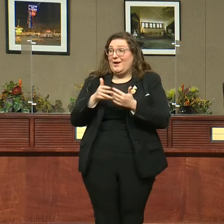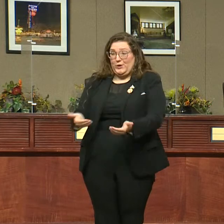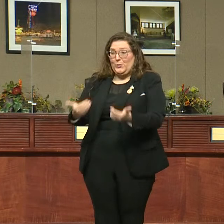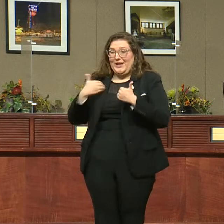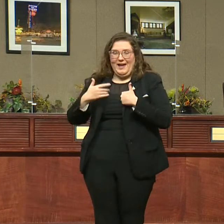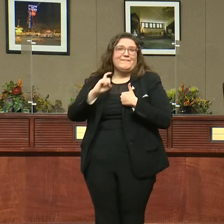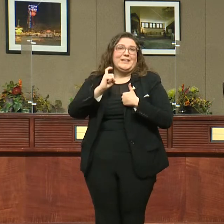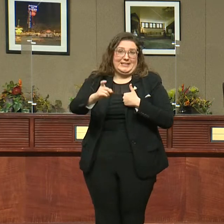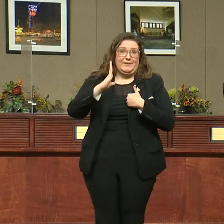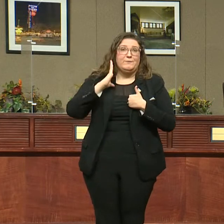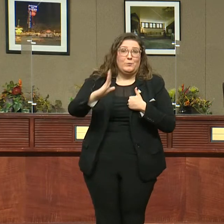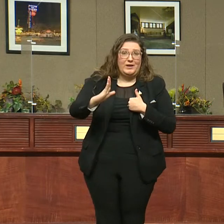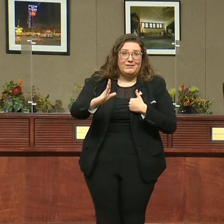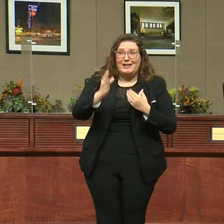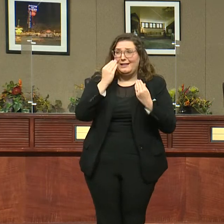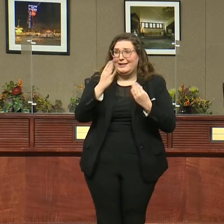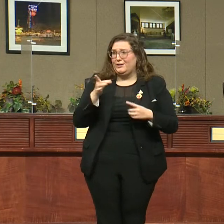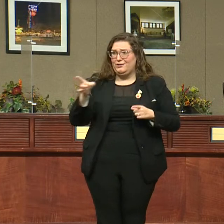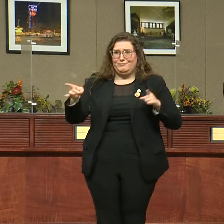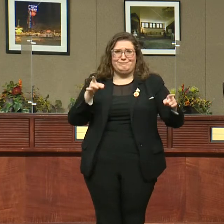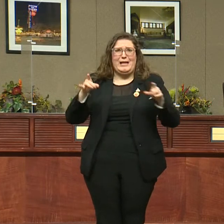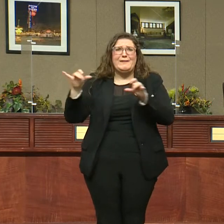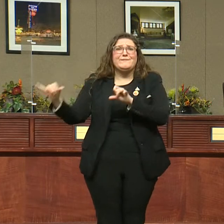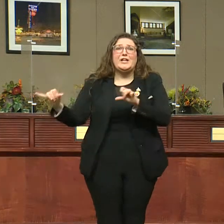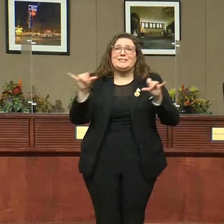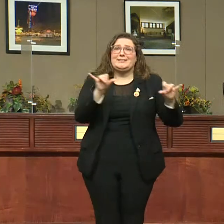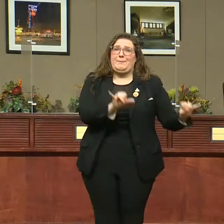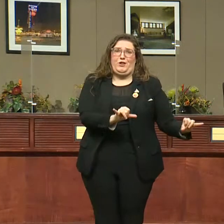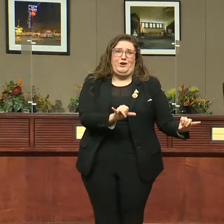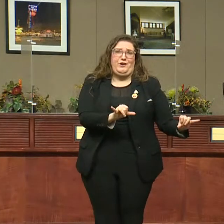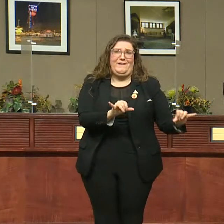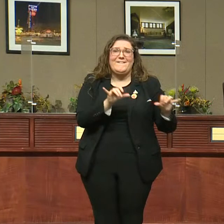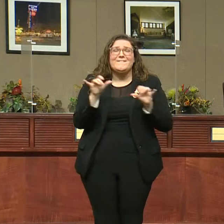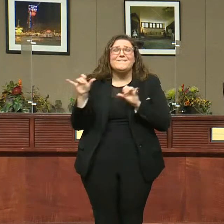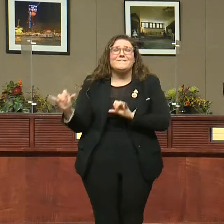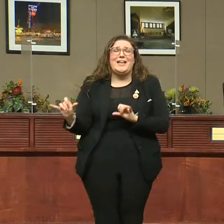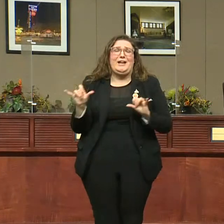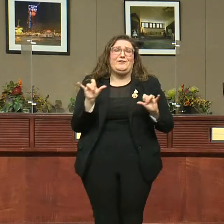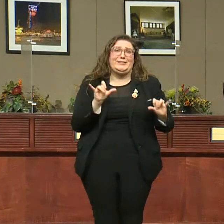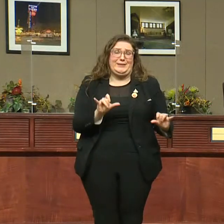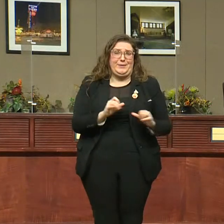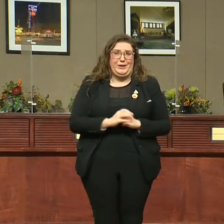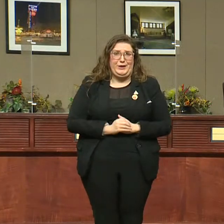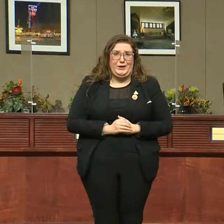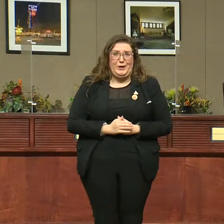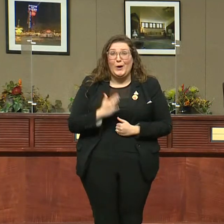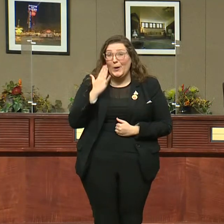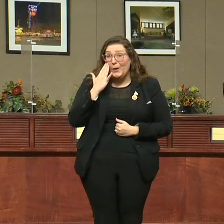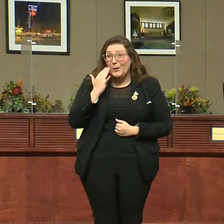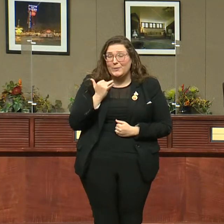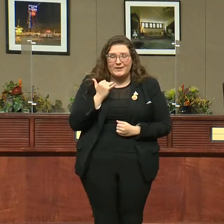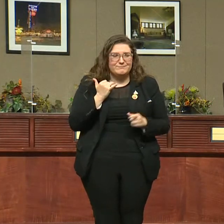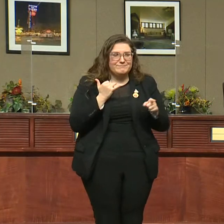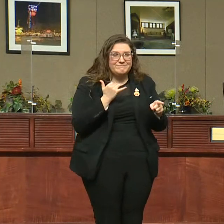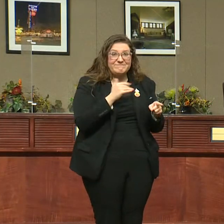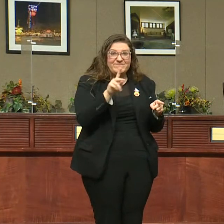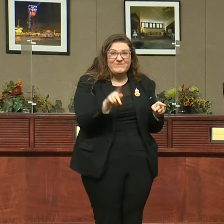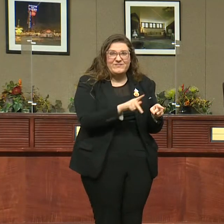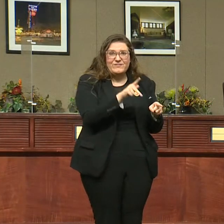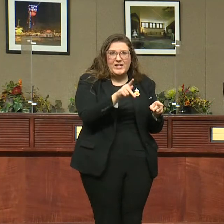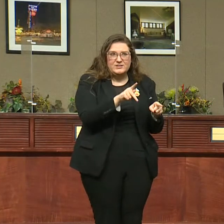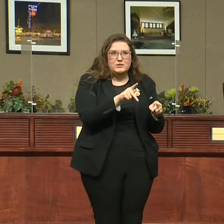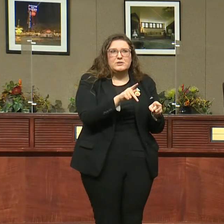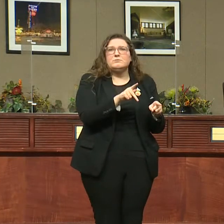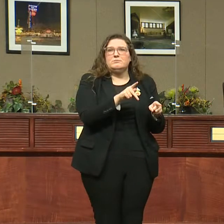efficacy that has been described. And why is that? Because Pfizer especially has a lot of